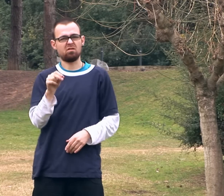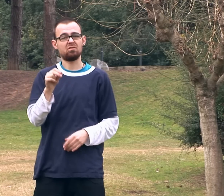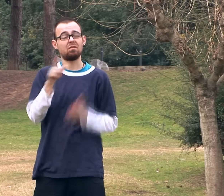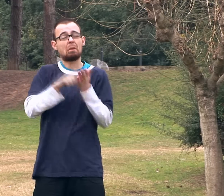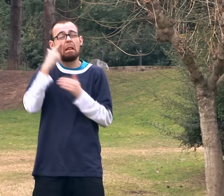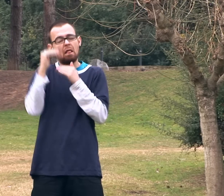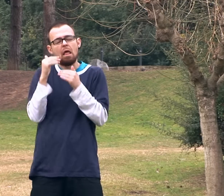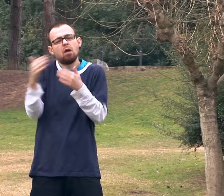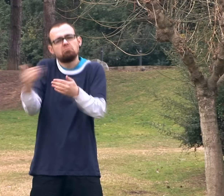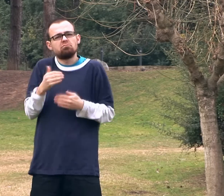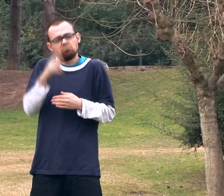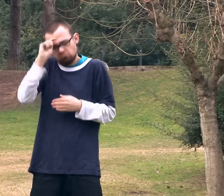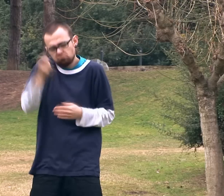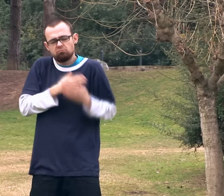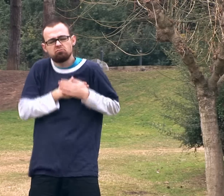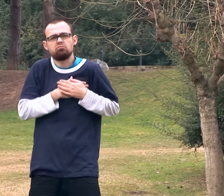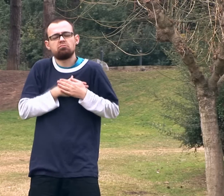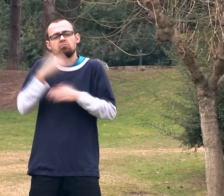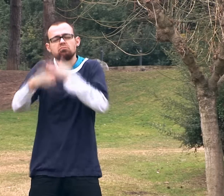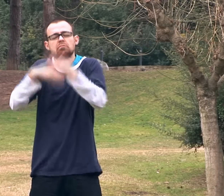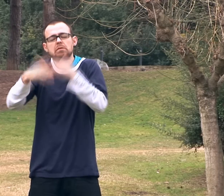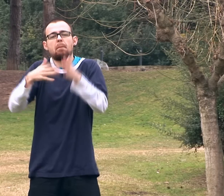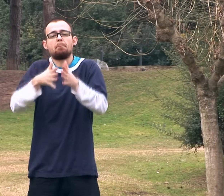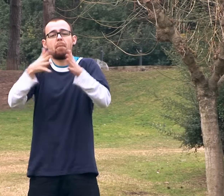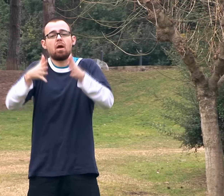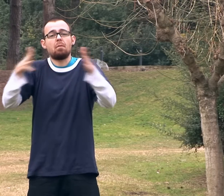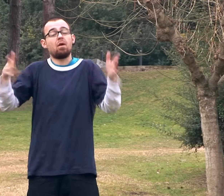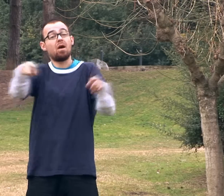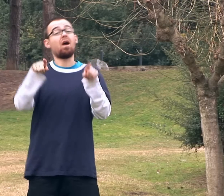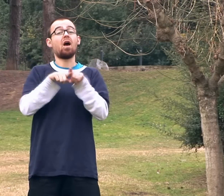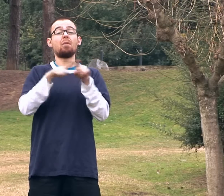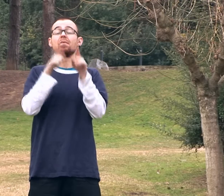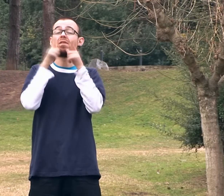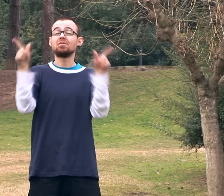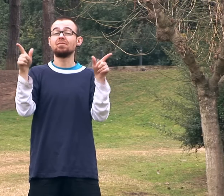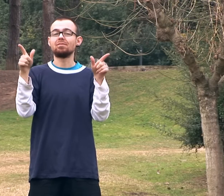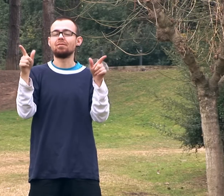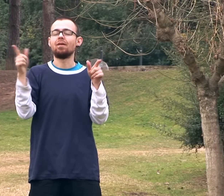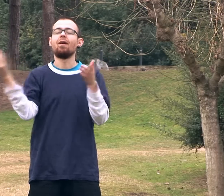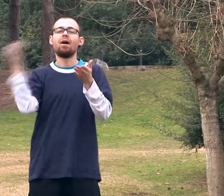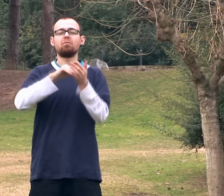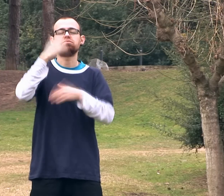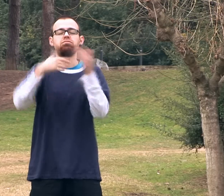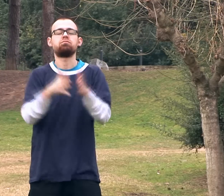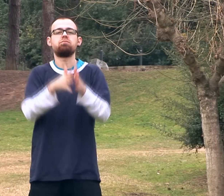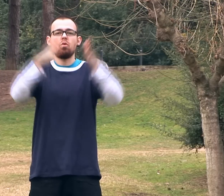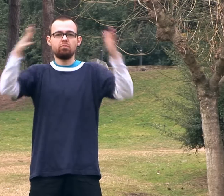an interest in a dying language. You'll see it's useful and necessary, and you'll contribute towards linguistic